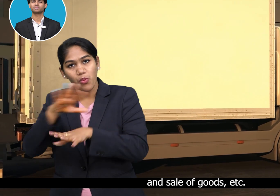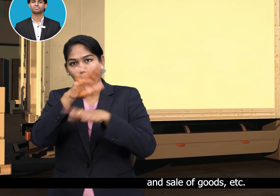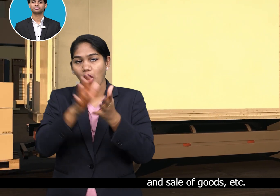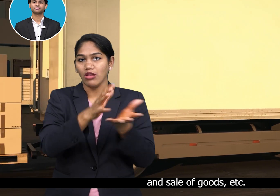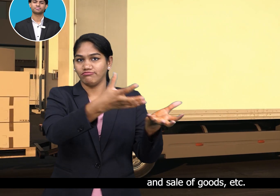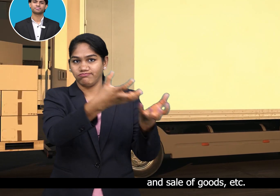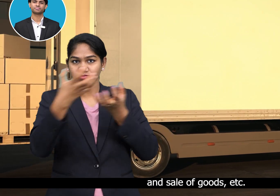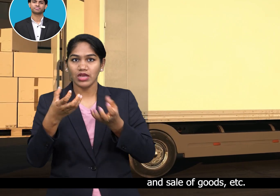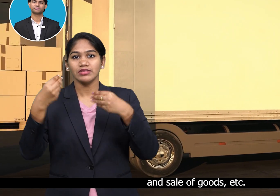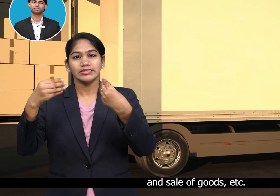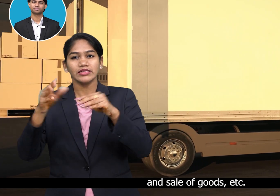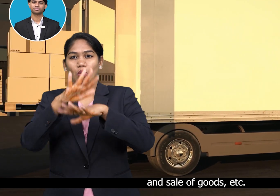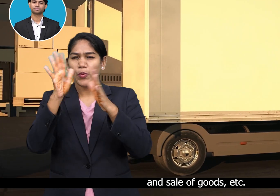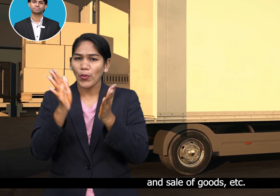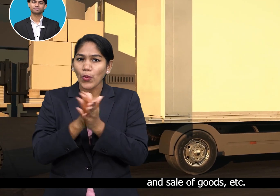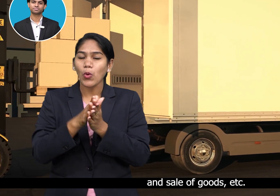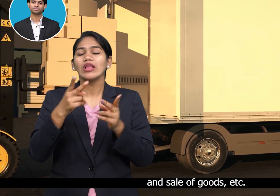etc.